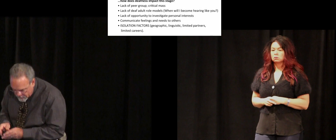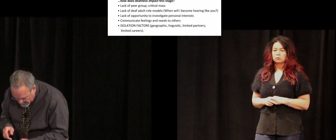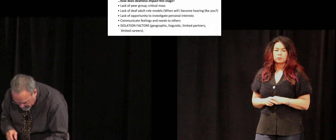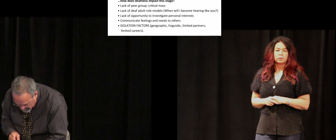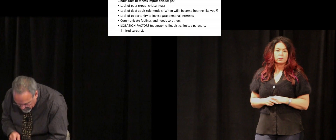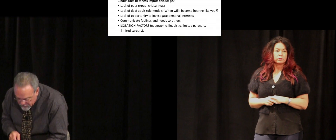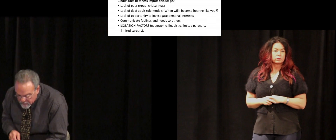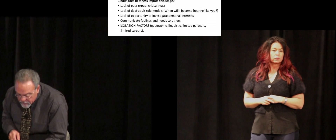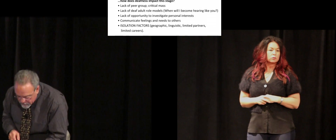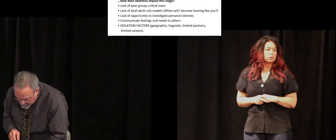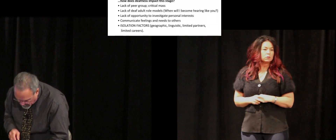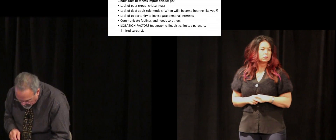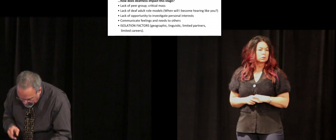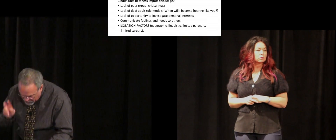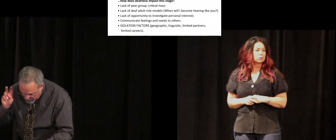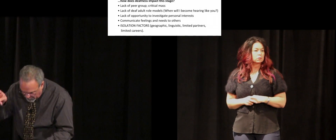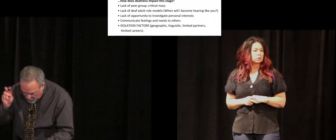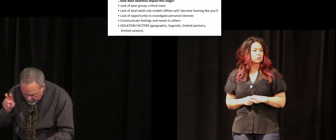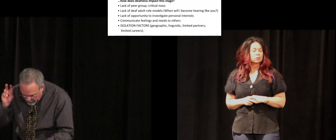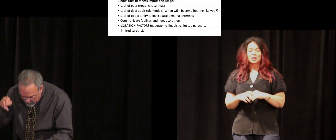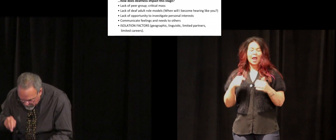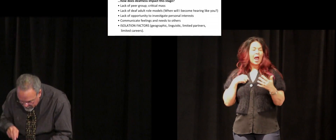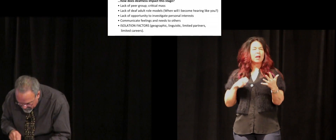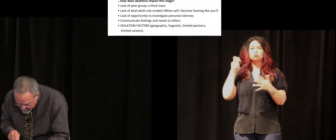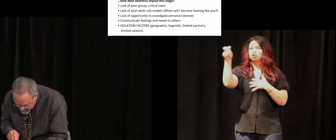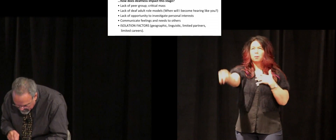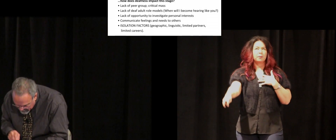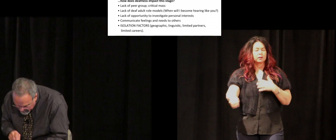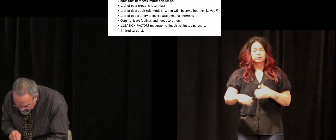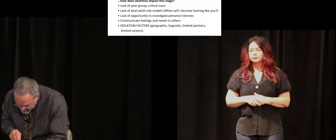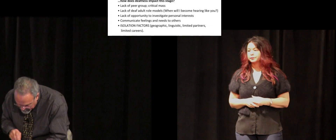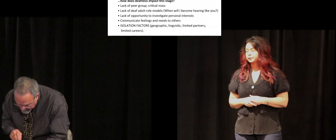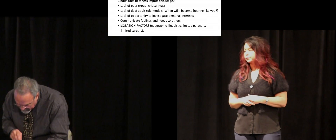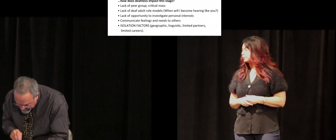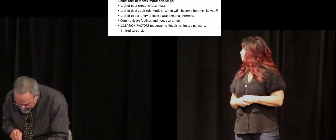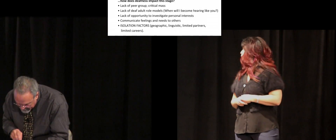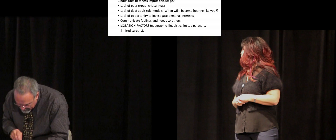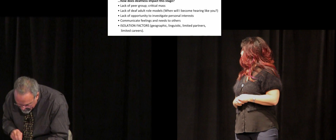so, thinking about math at a time when you're anxious, it's not going to happen.